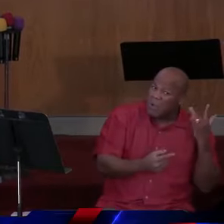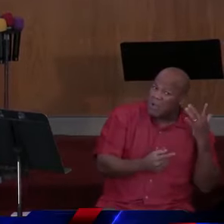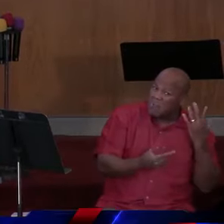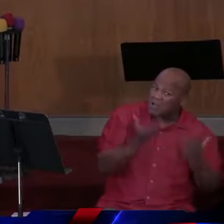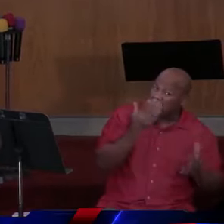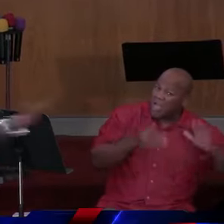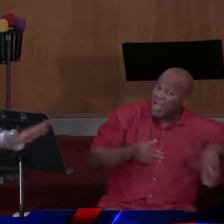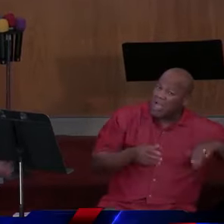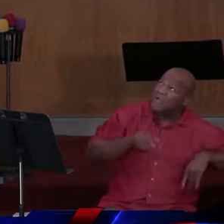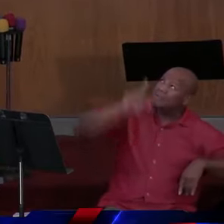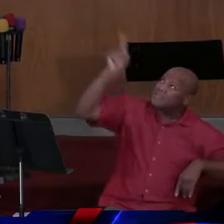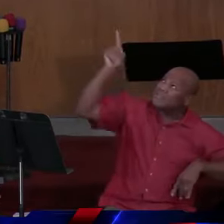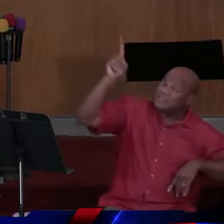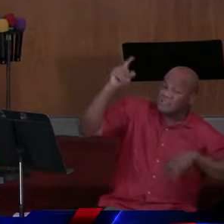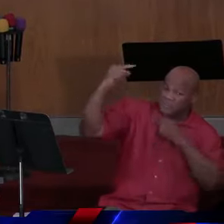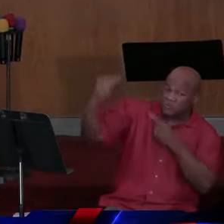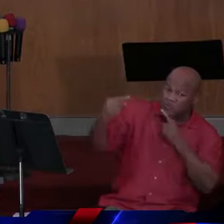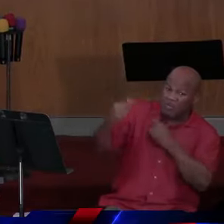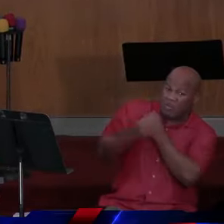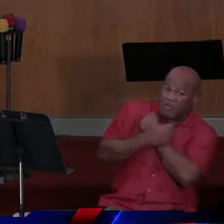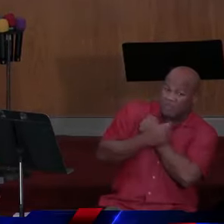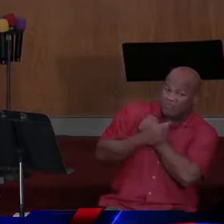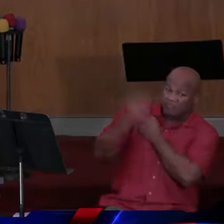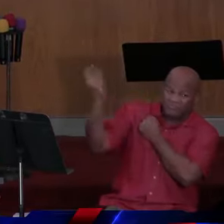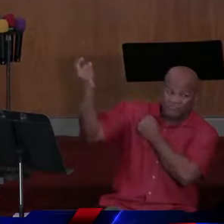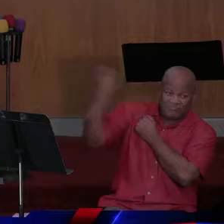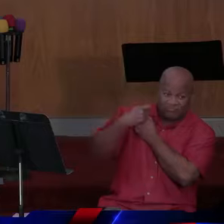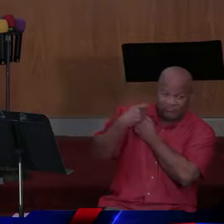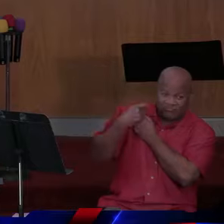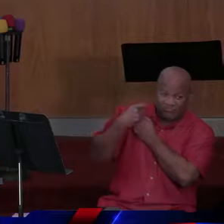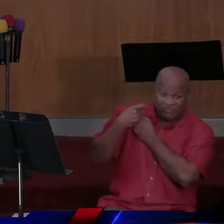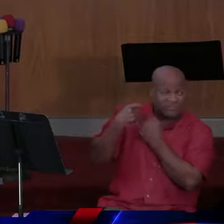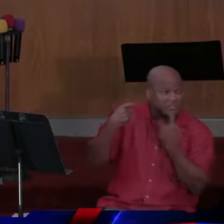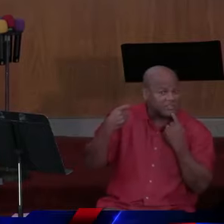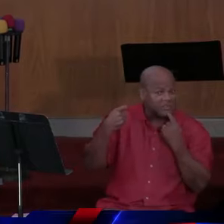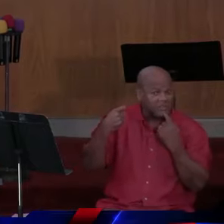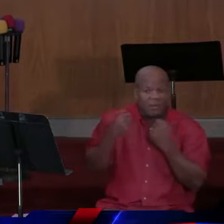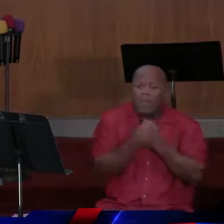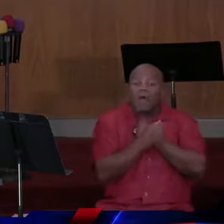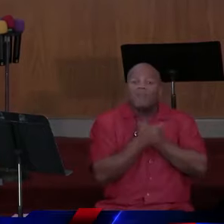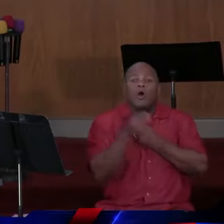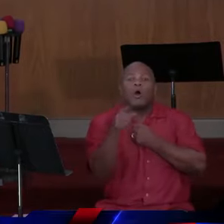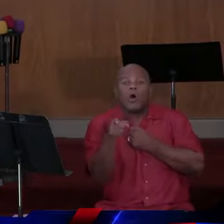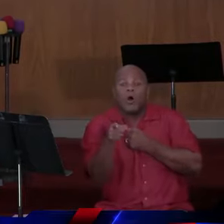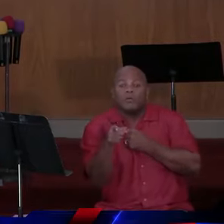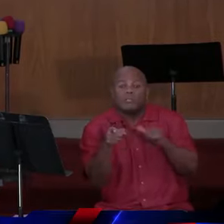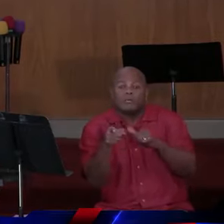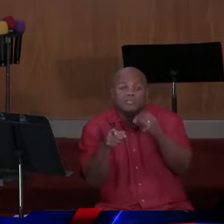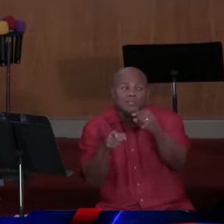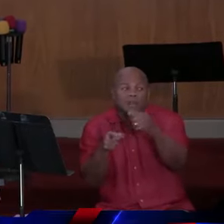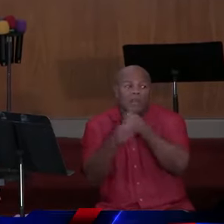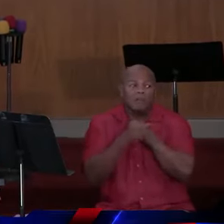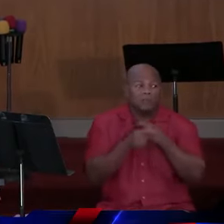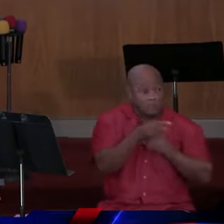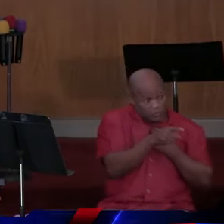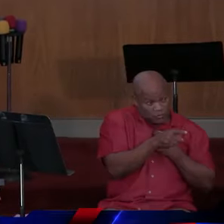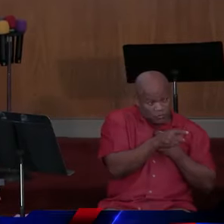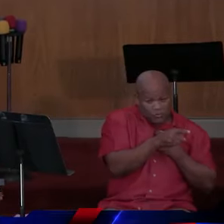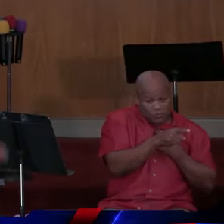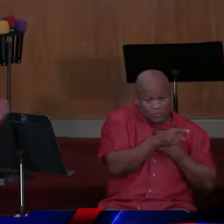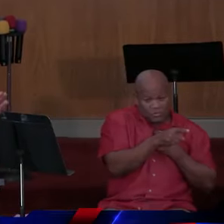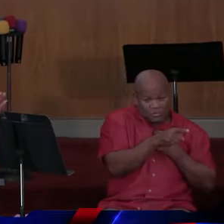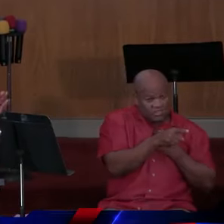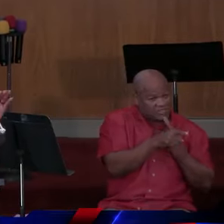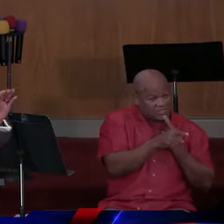experienced the love of God, all excuses are gone. He didn't say love her like she loves you.